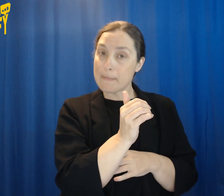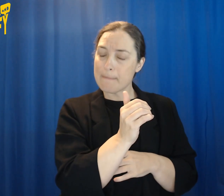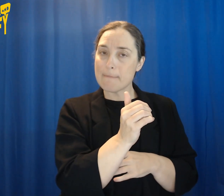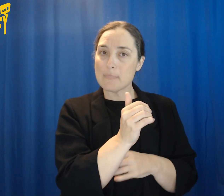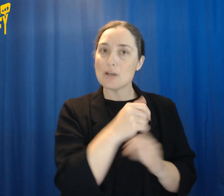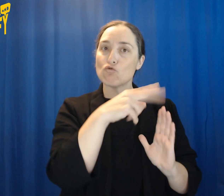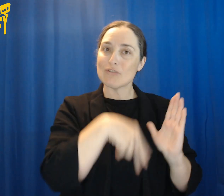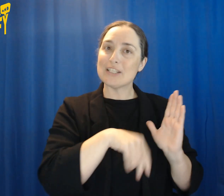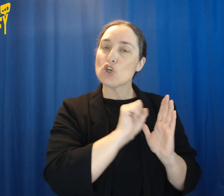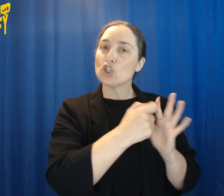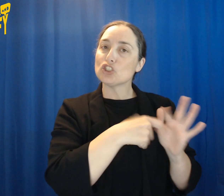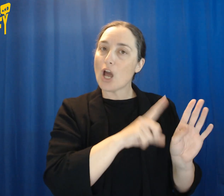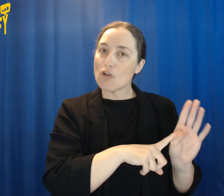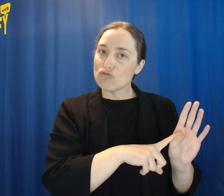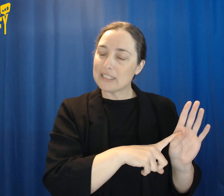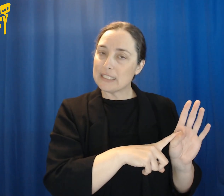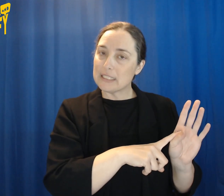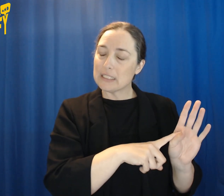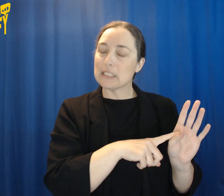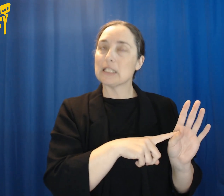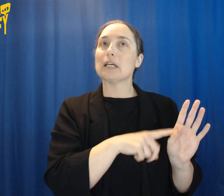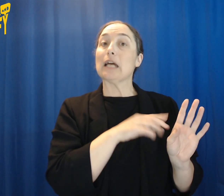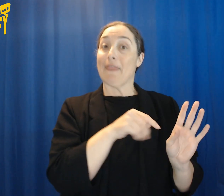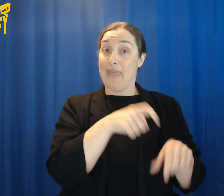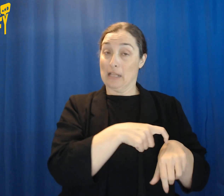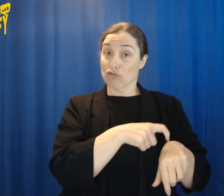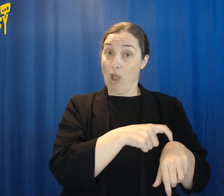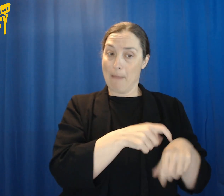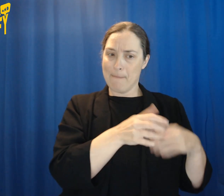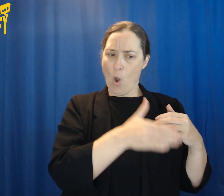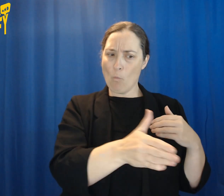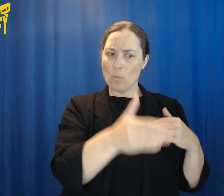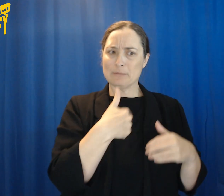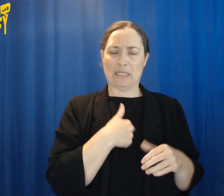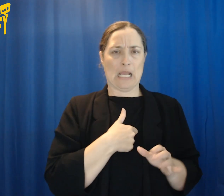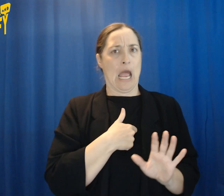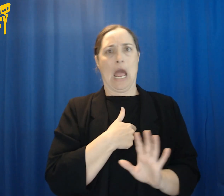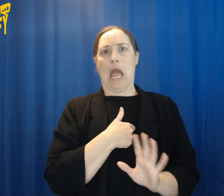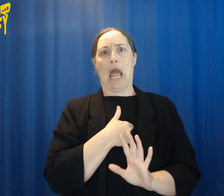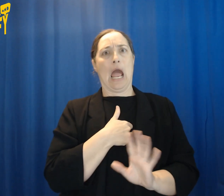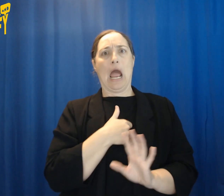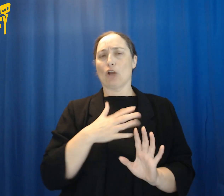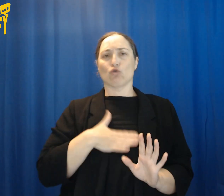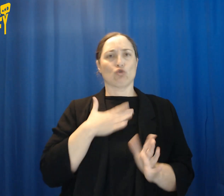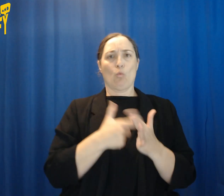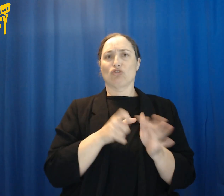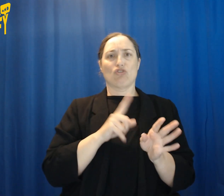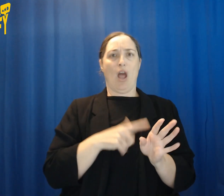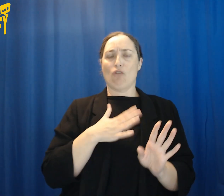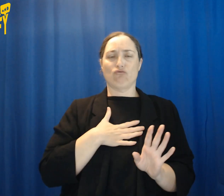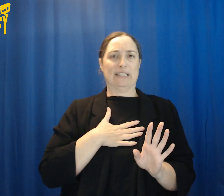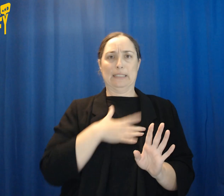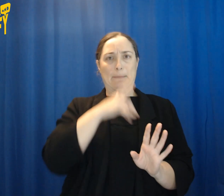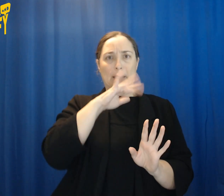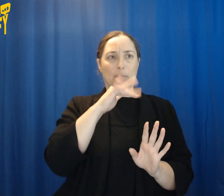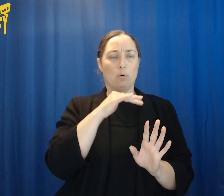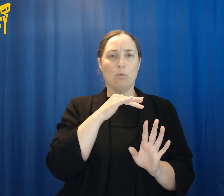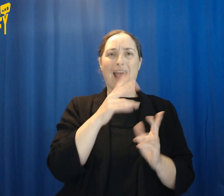diary. And so from that early age, I've had a fear of keeping a diary. And then I learned through the book that you